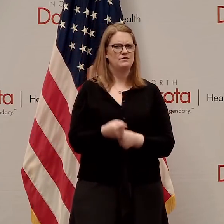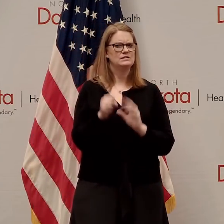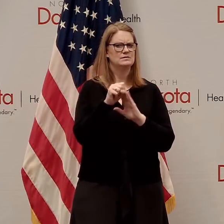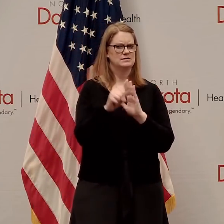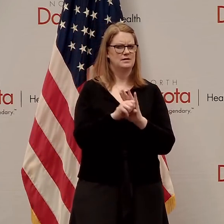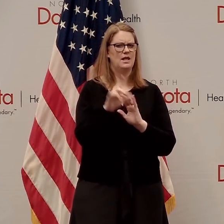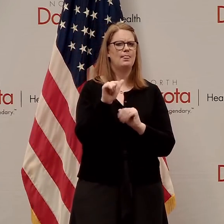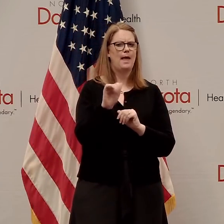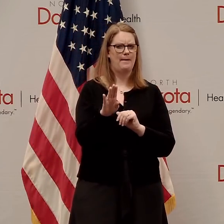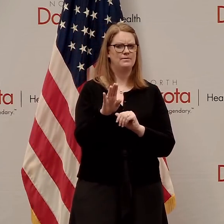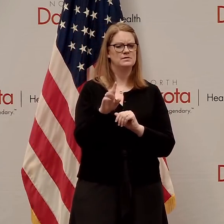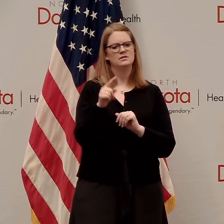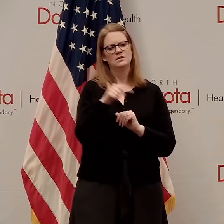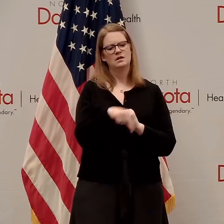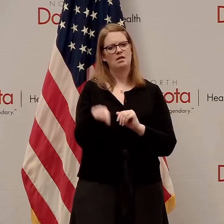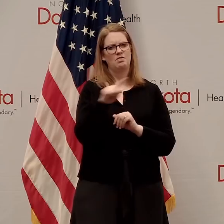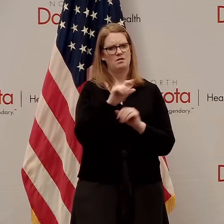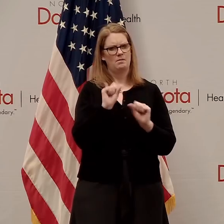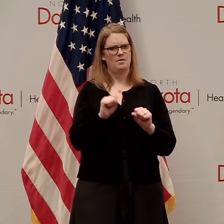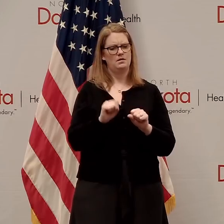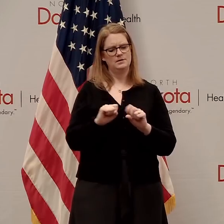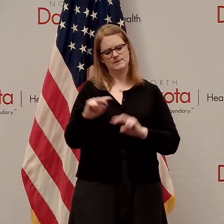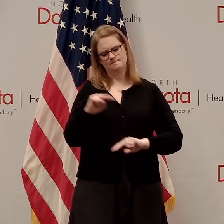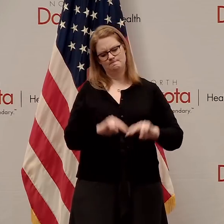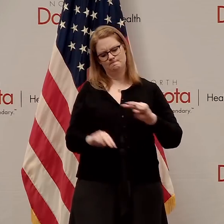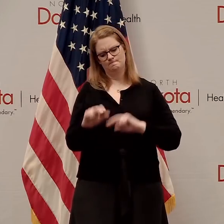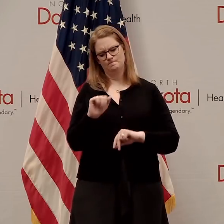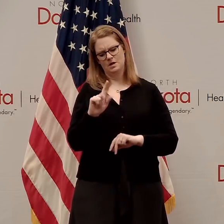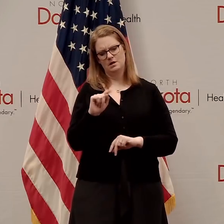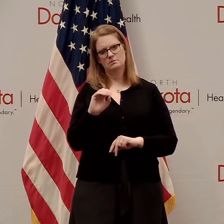to conduct autopsies.